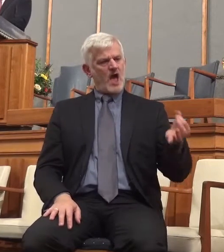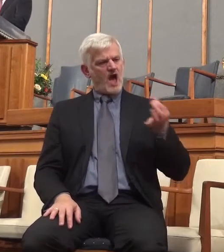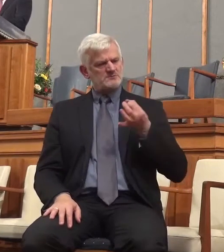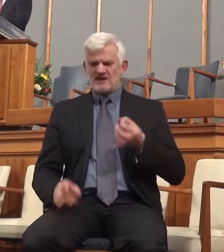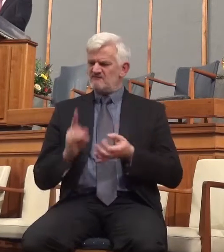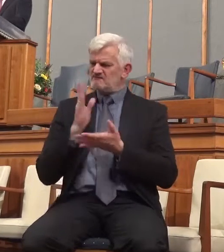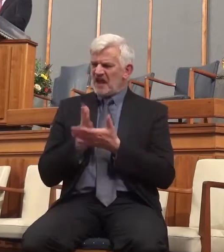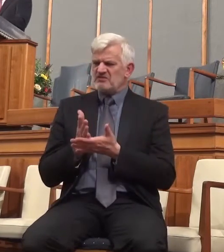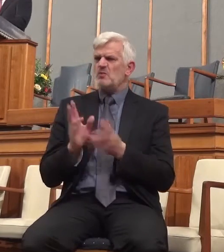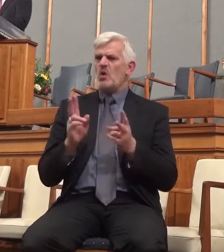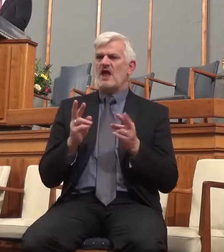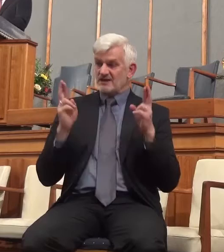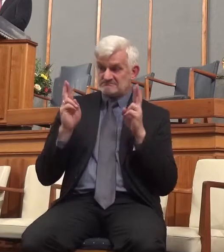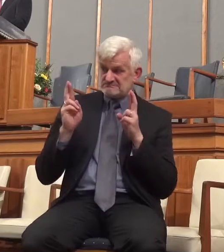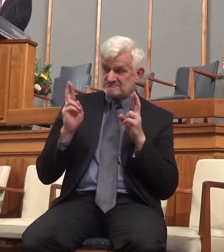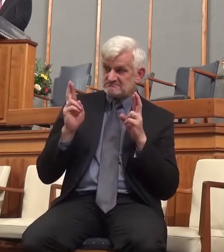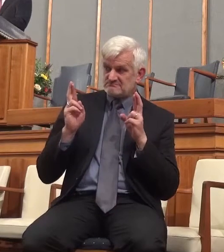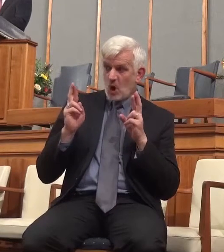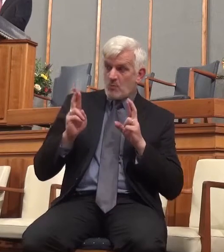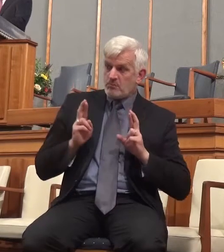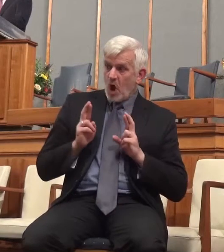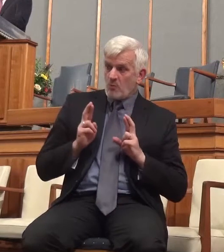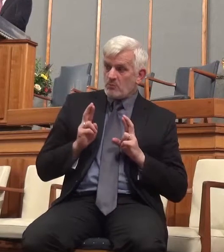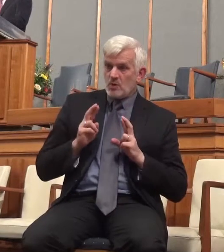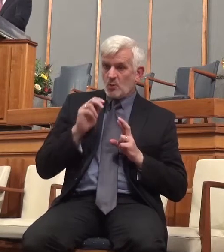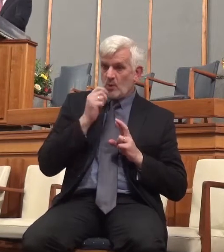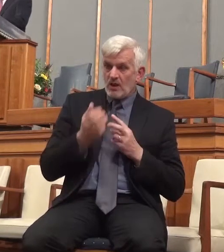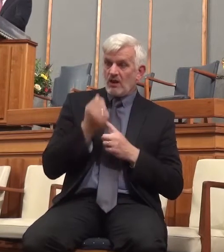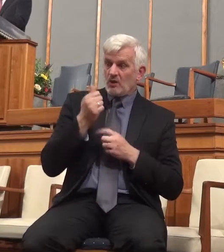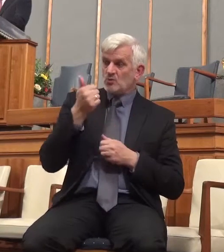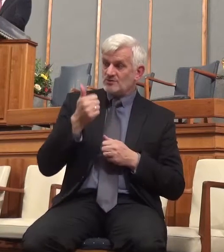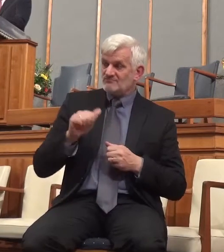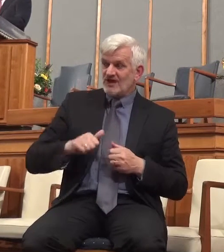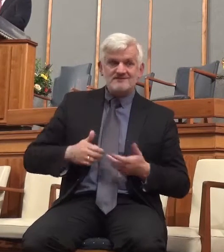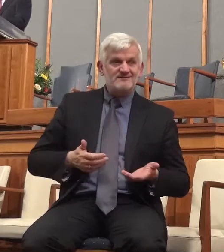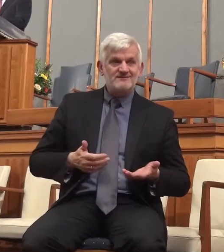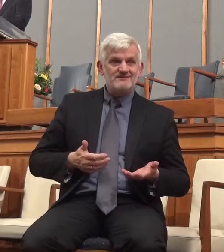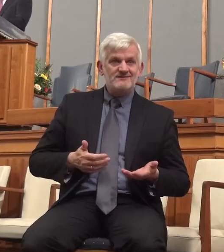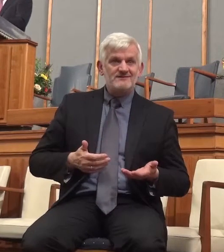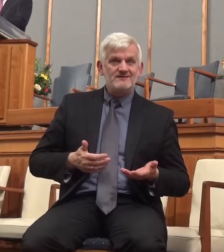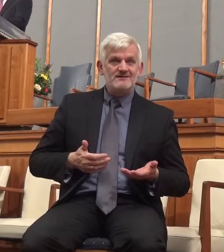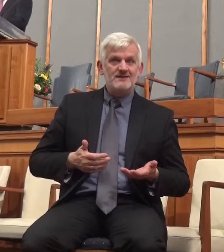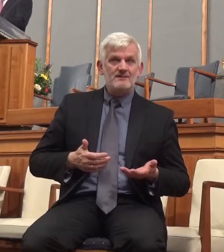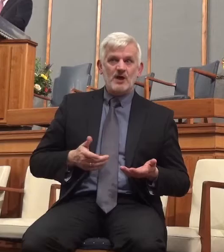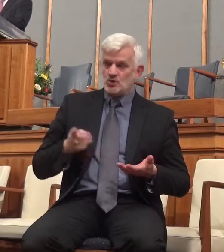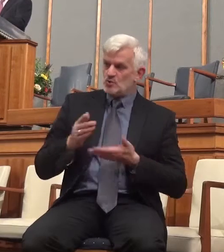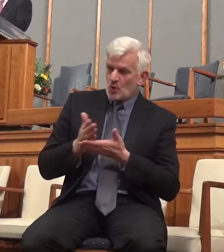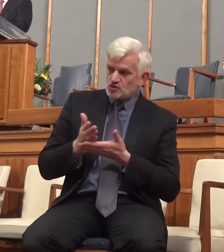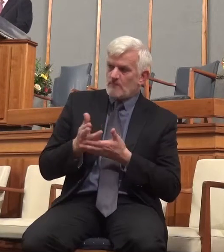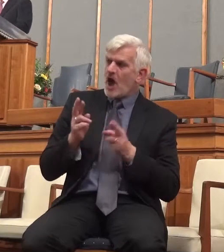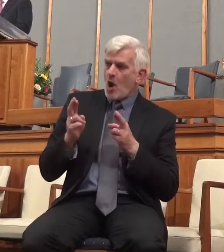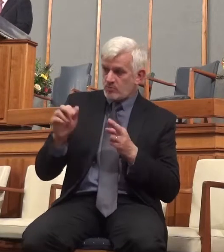life? Hoping for the best? Hoping things are true that you can't be sure of? Is that what